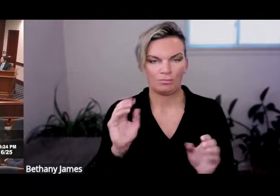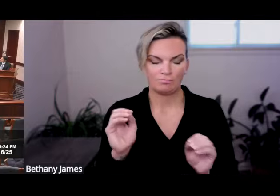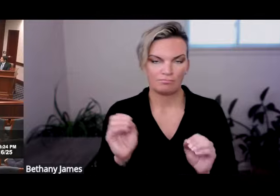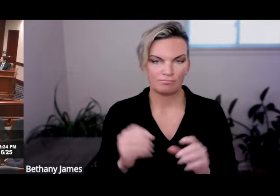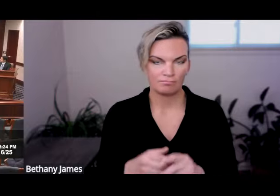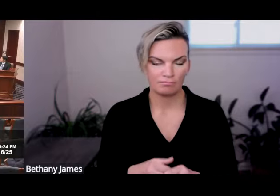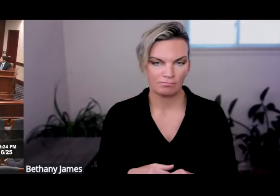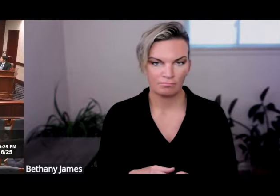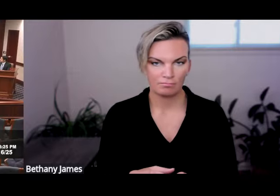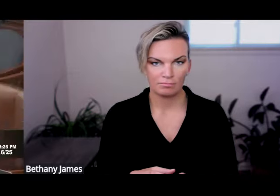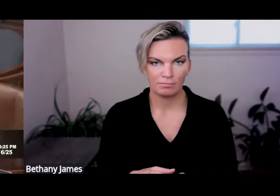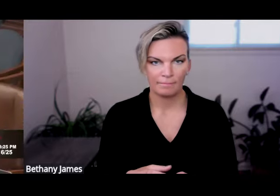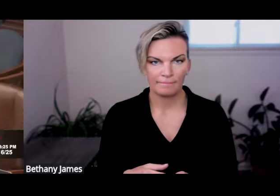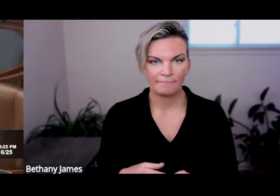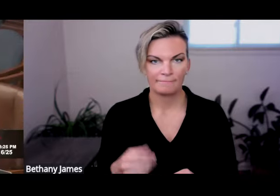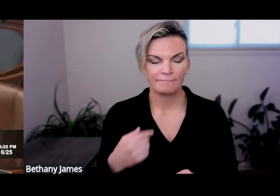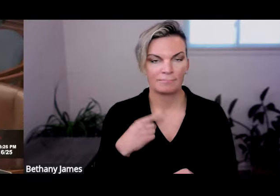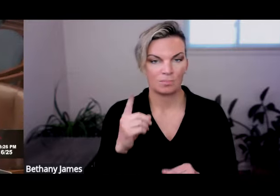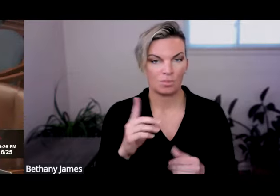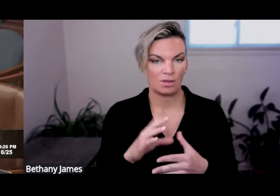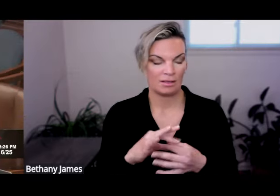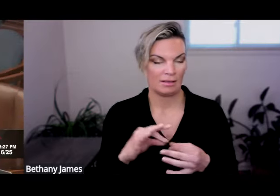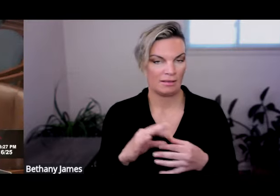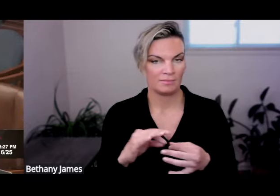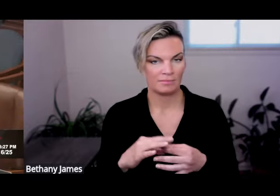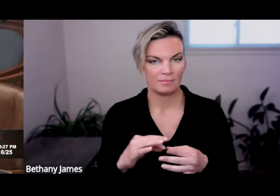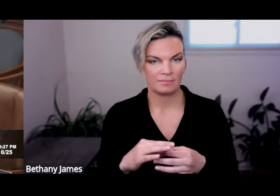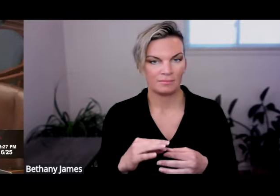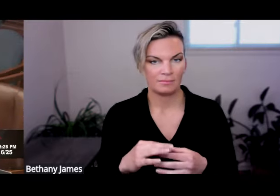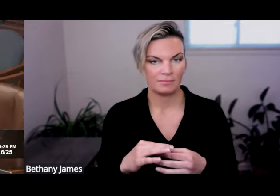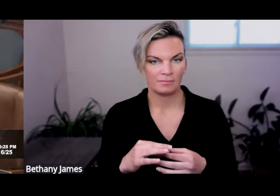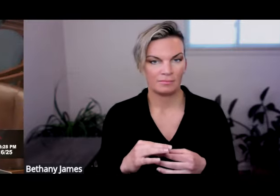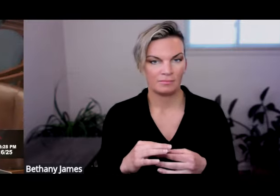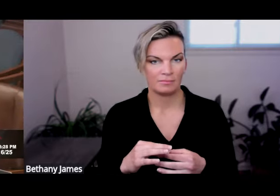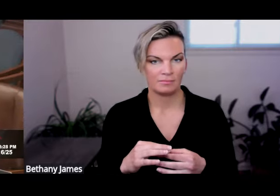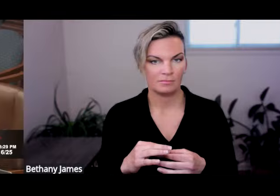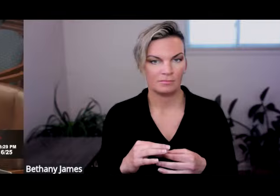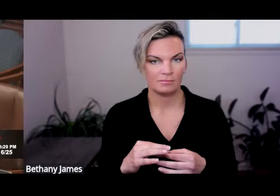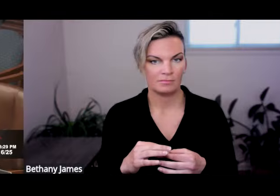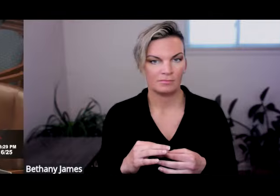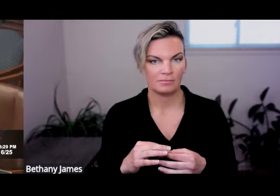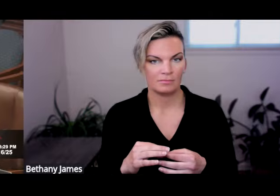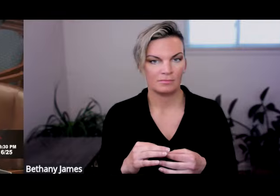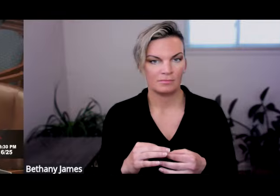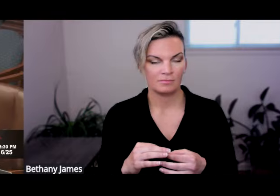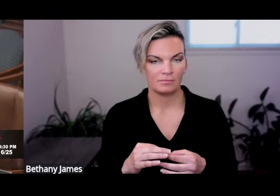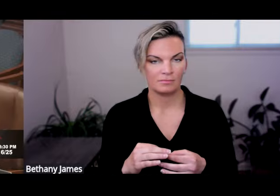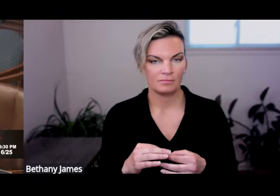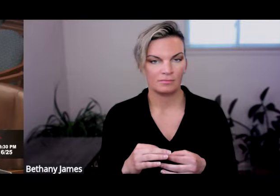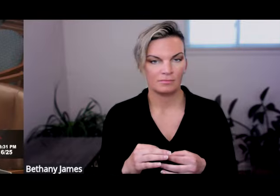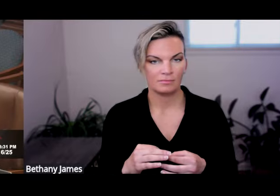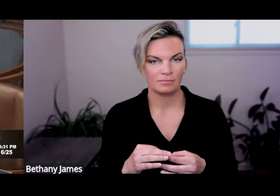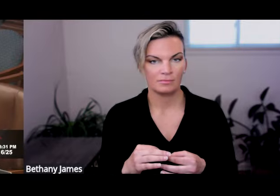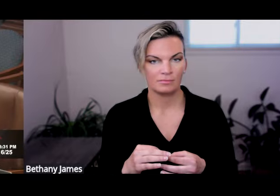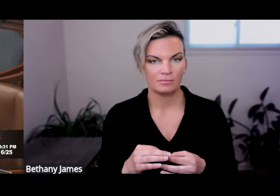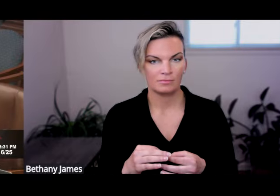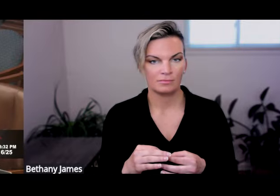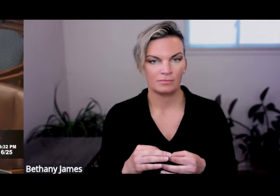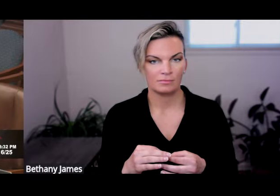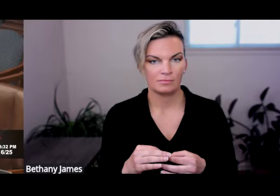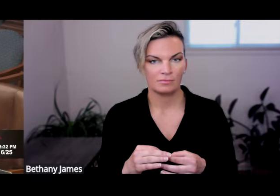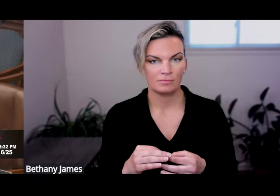I would only have one comment regarding the ad takeaway. I would agree with